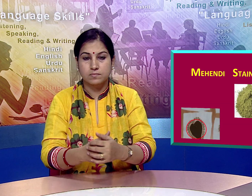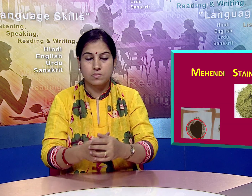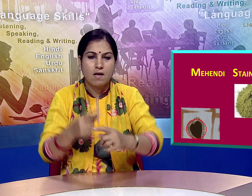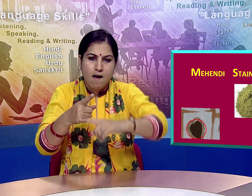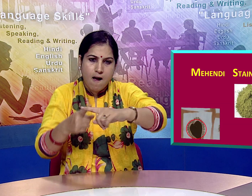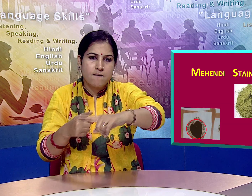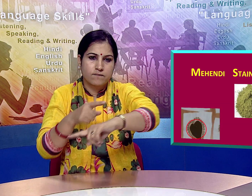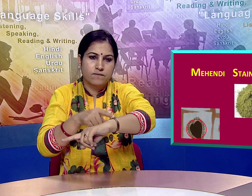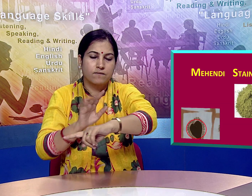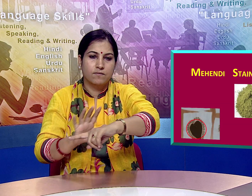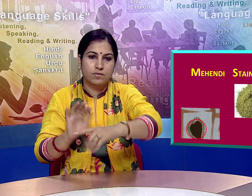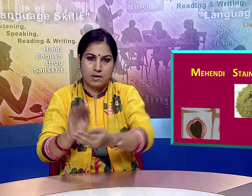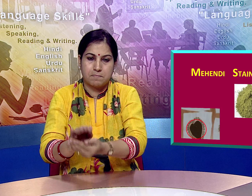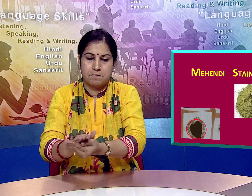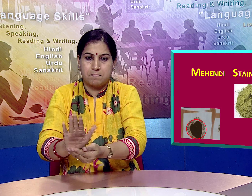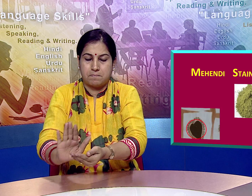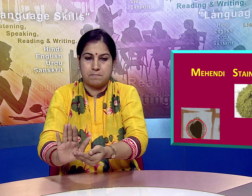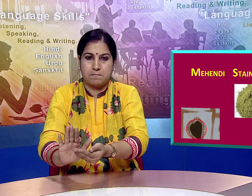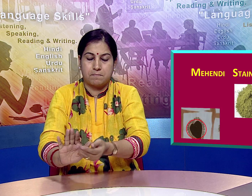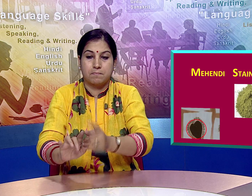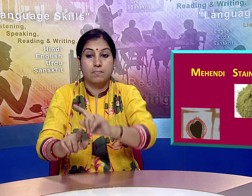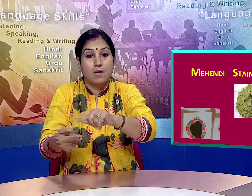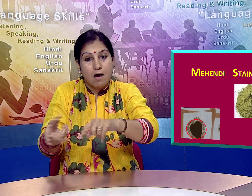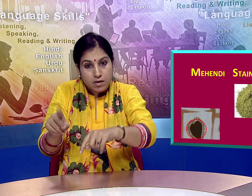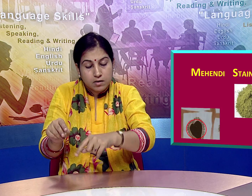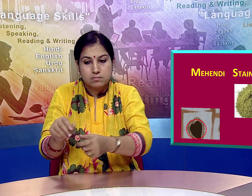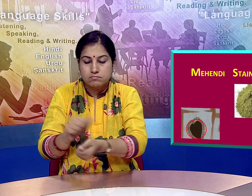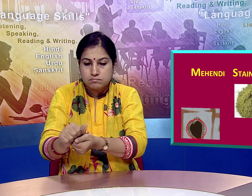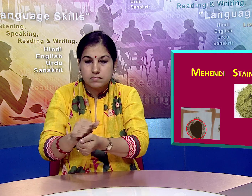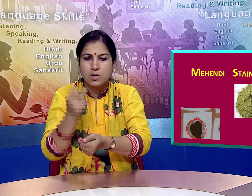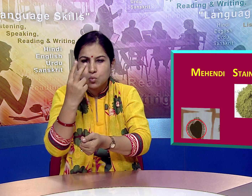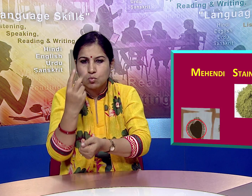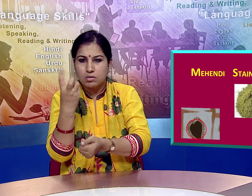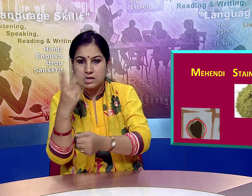for half an hour and repeat this exercise 2-3 times.